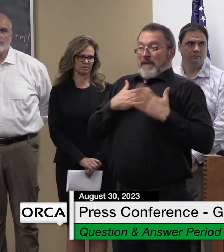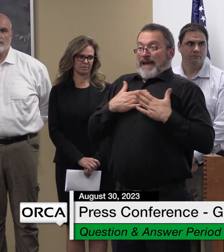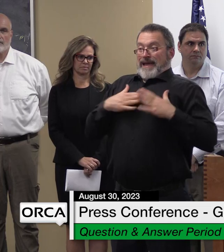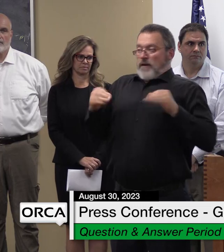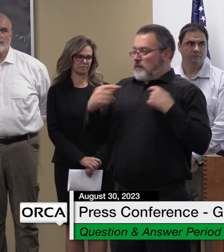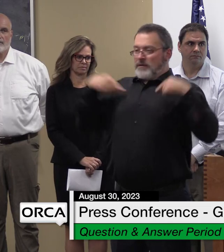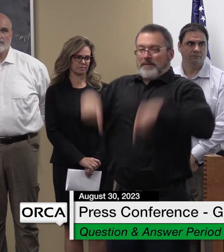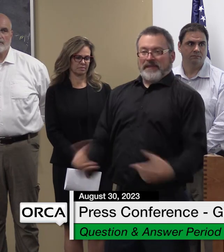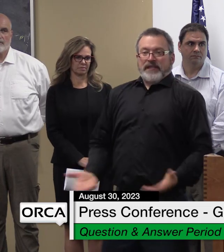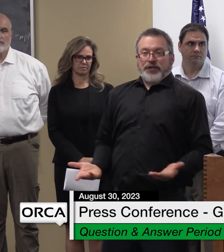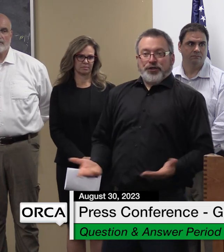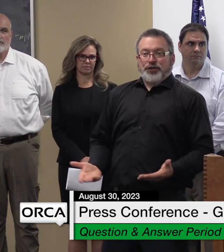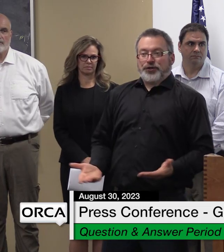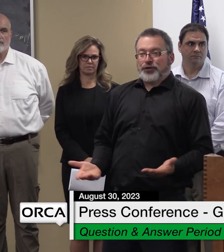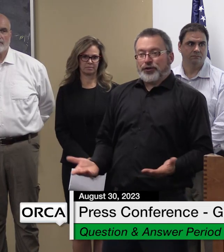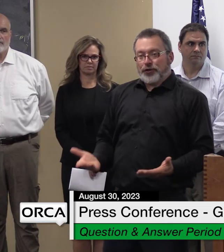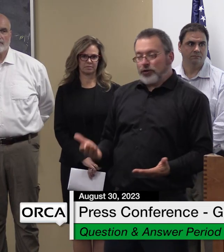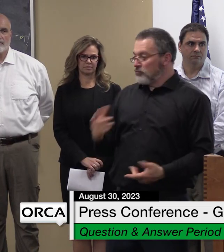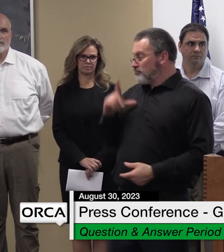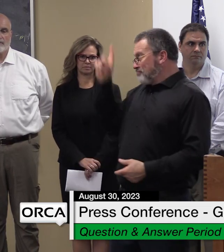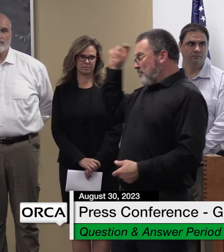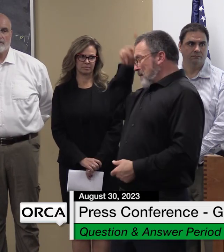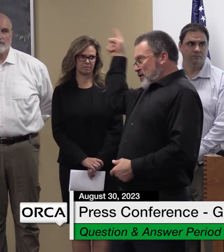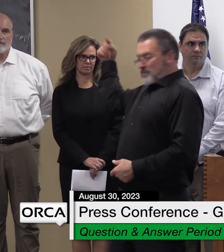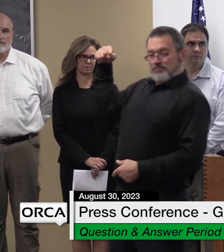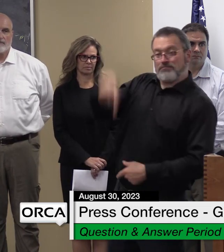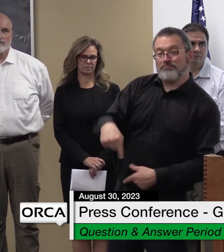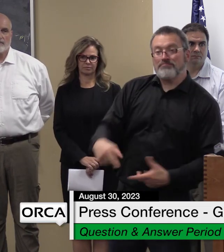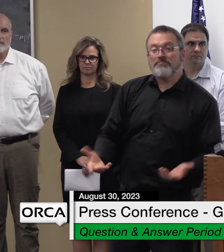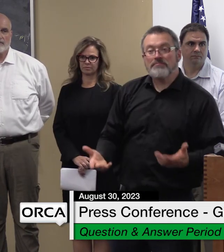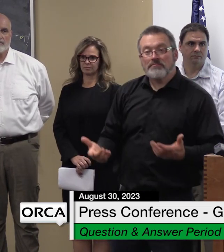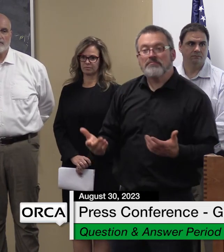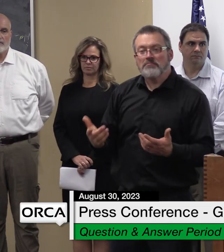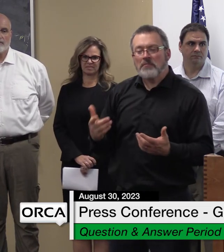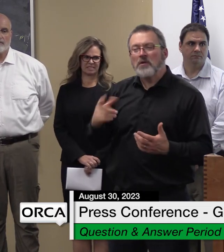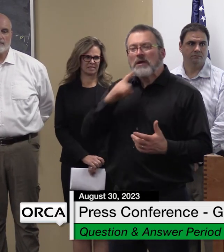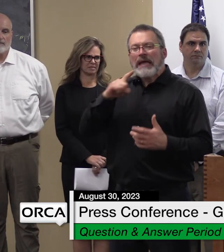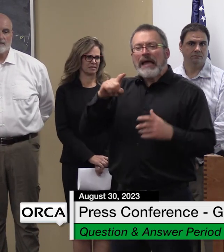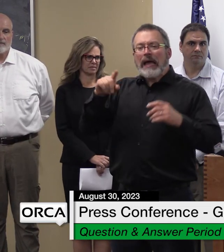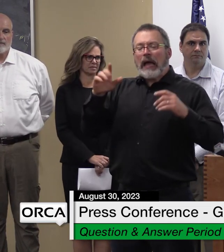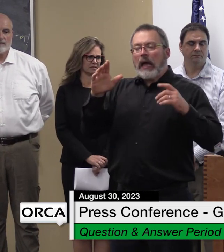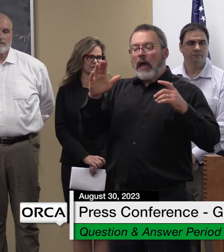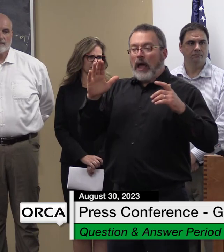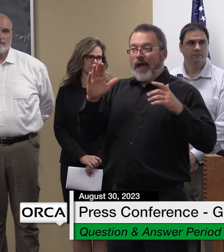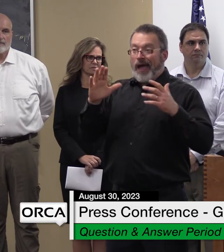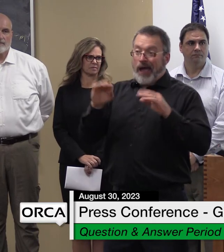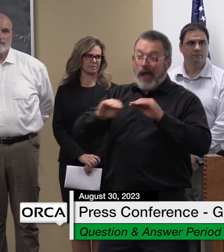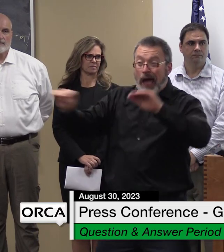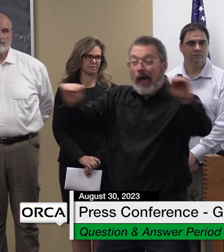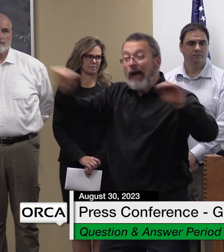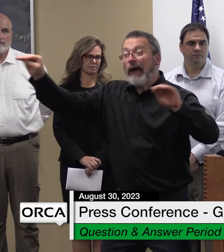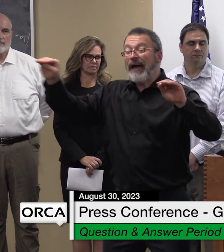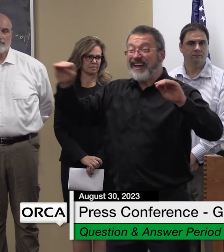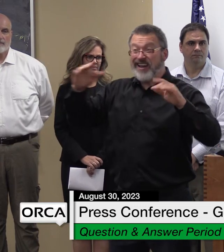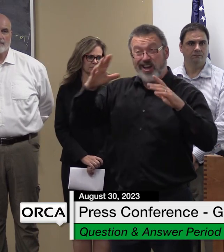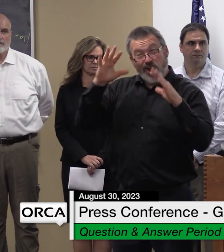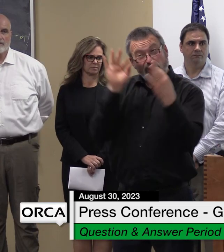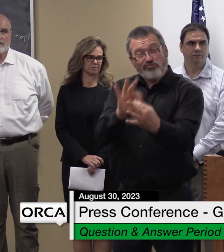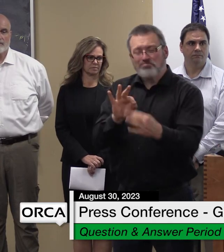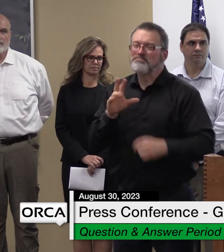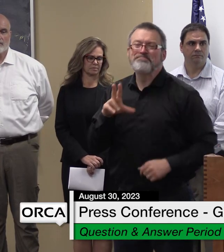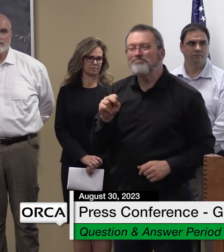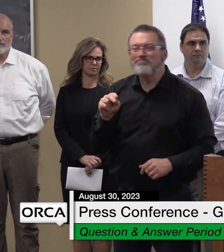So we can work from anywhere. It may not be ideal, but we need to make sure the wheels of government